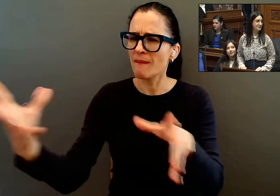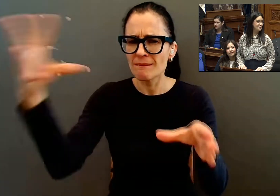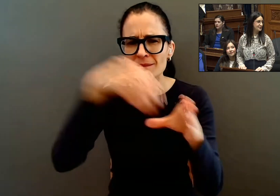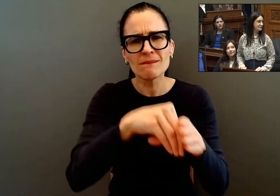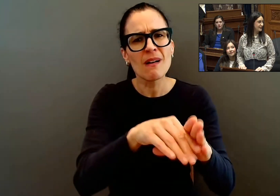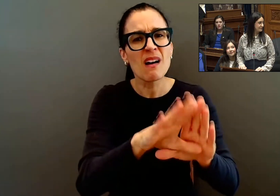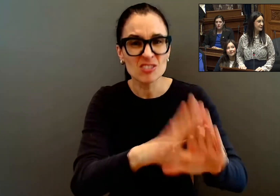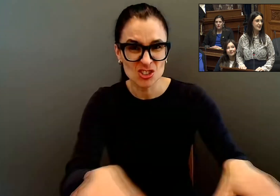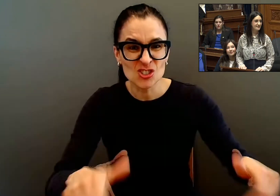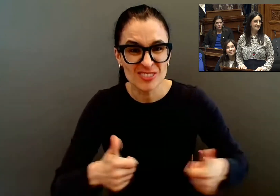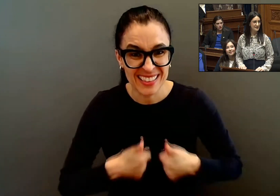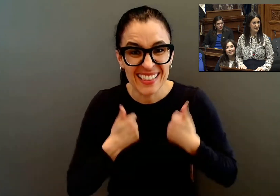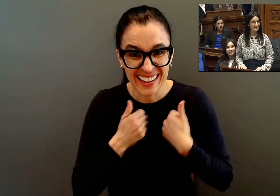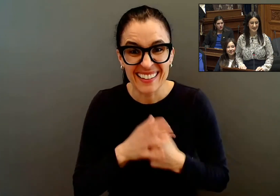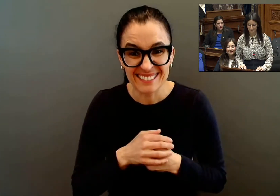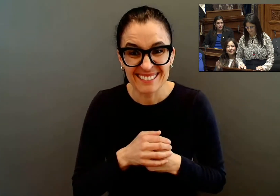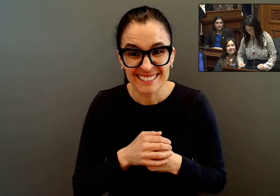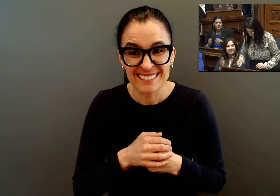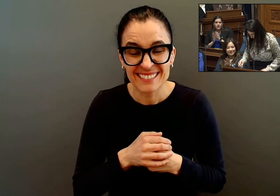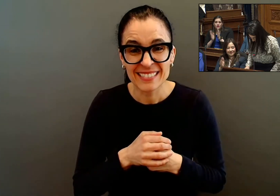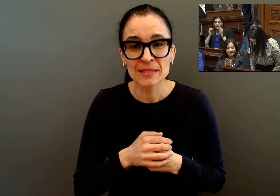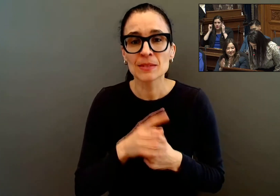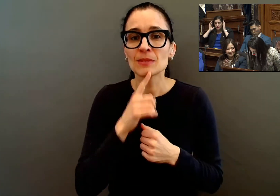brighter future for everyone in BC.